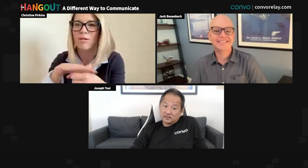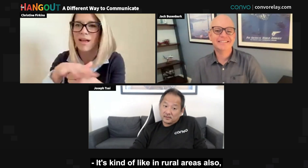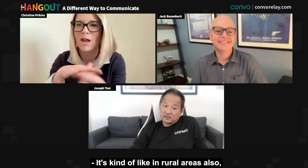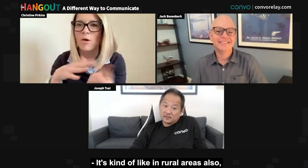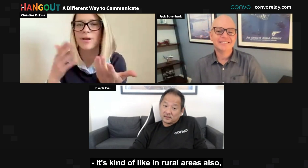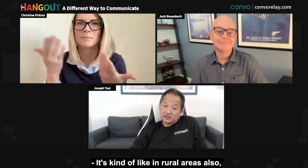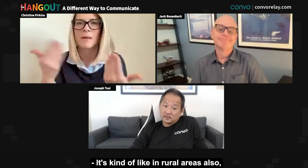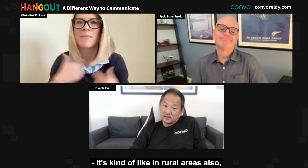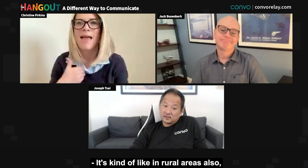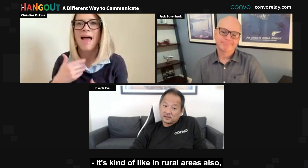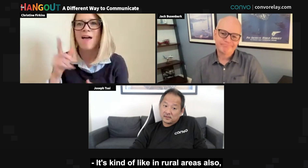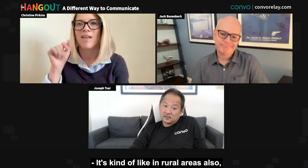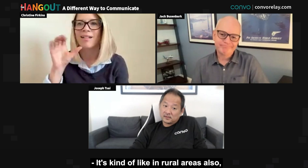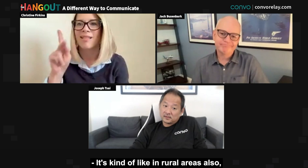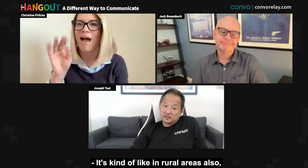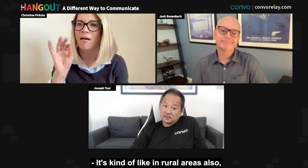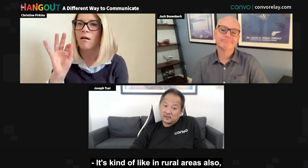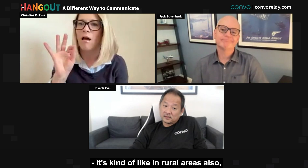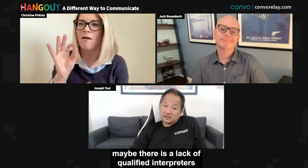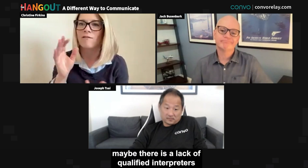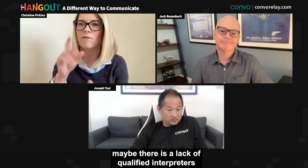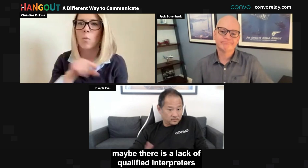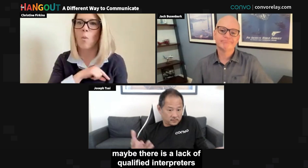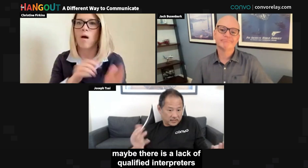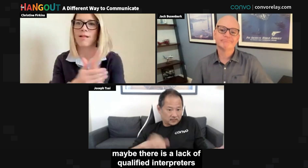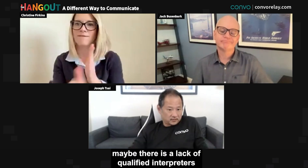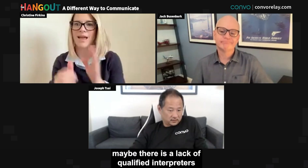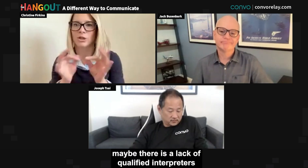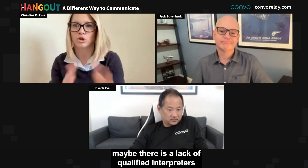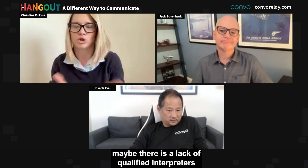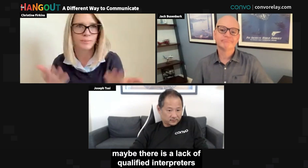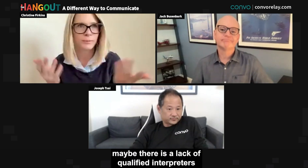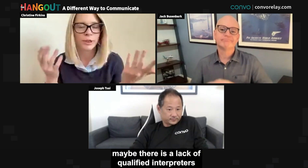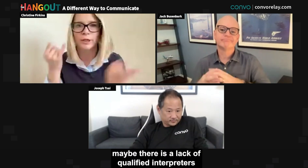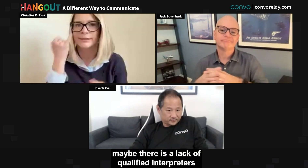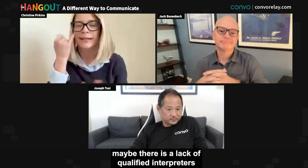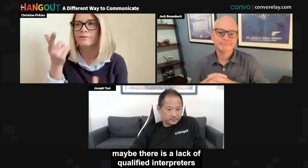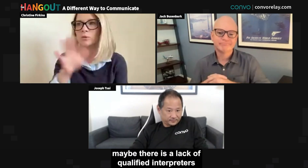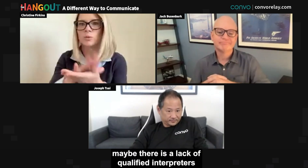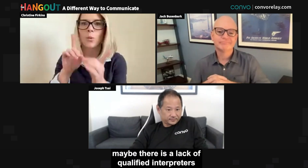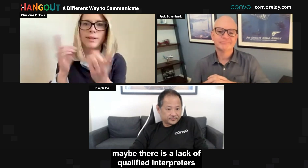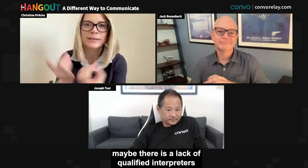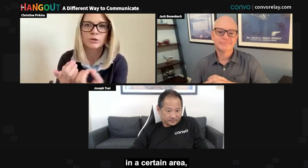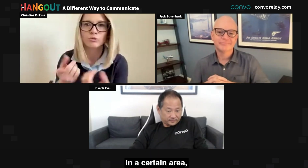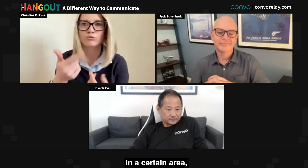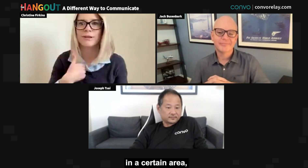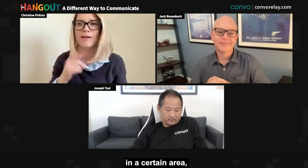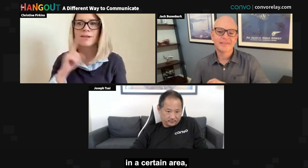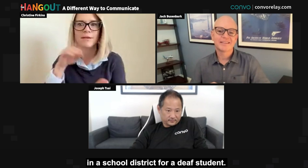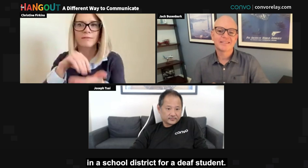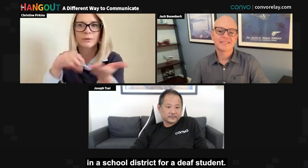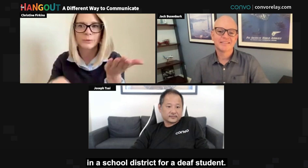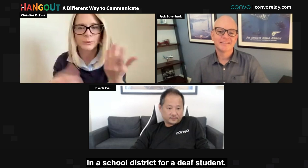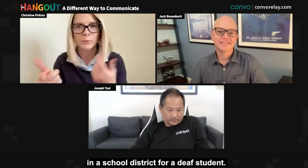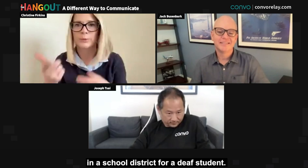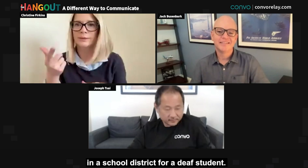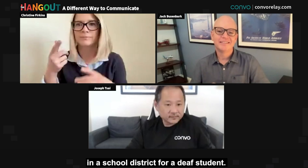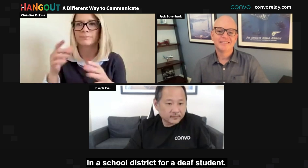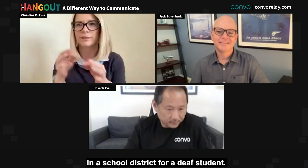It's kind of like in rural areas also. Maybe there is a lack of qualified interpreters in a certain area in a school district